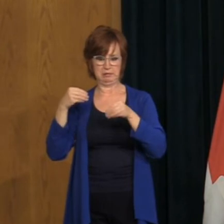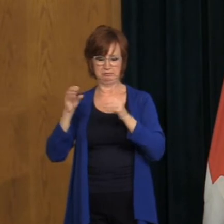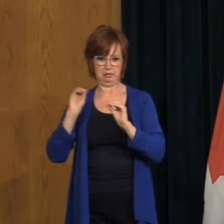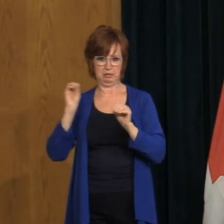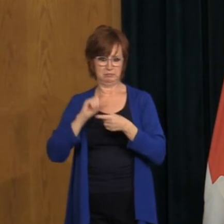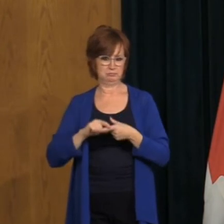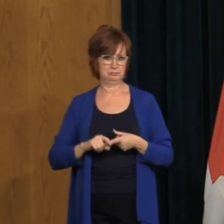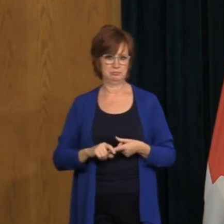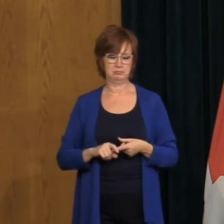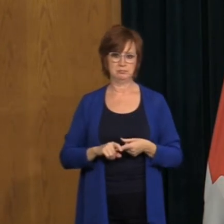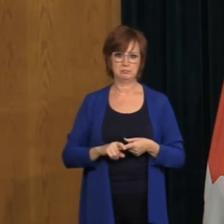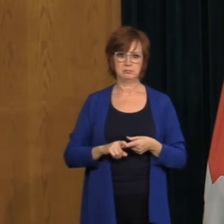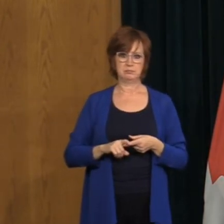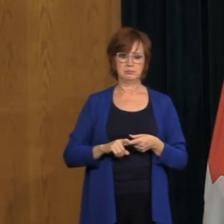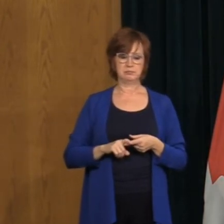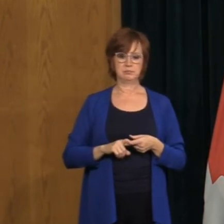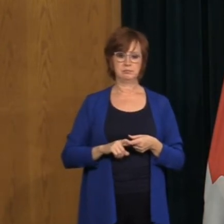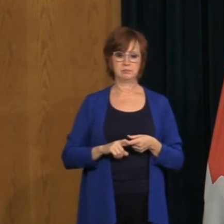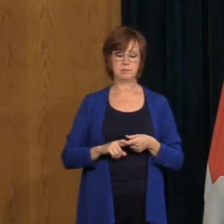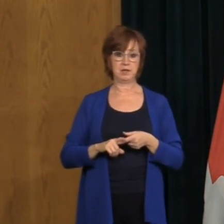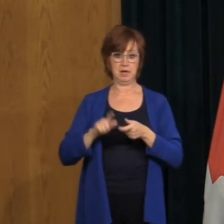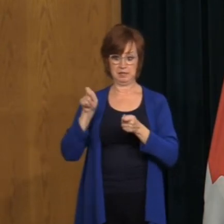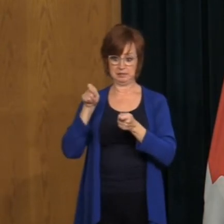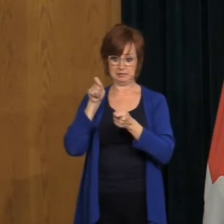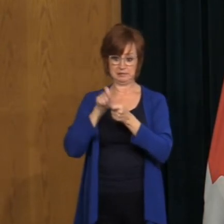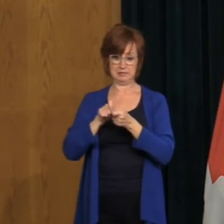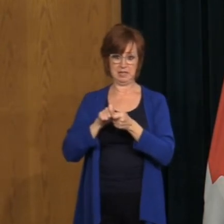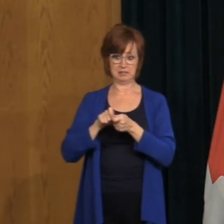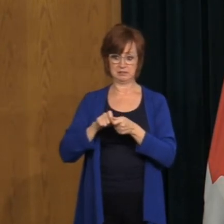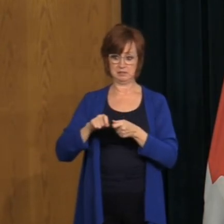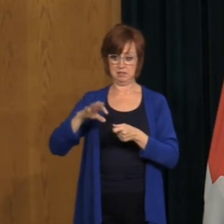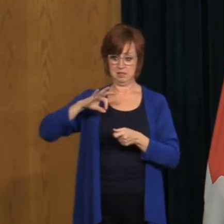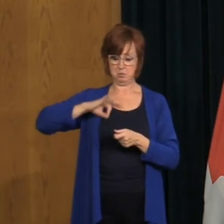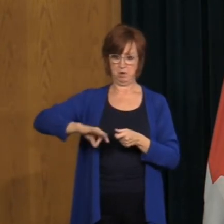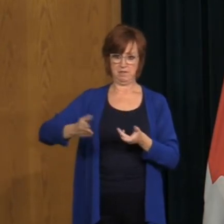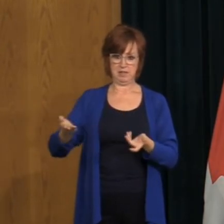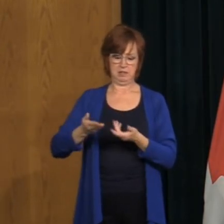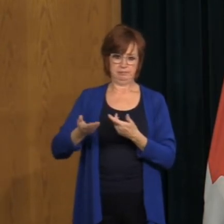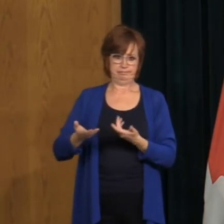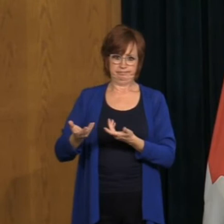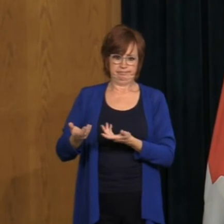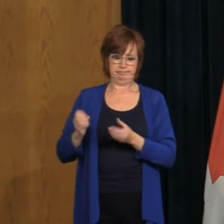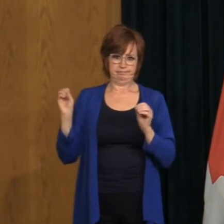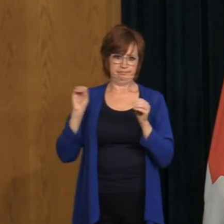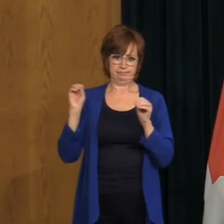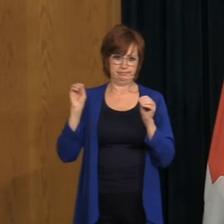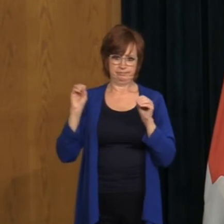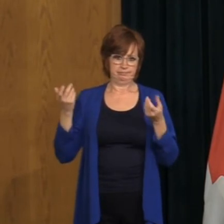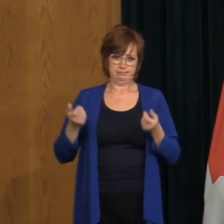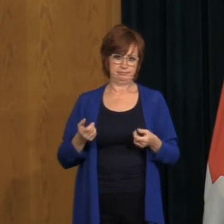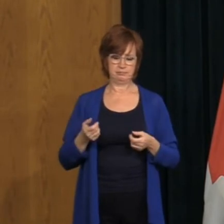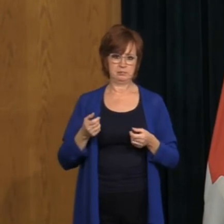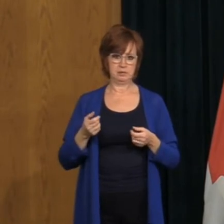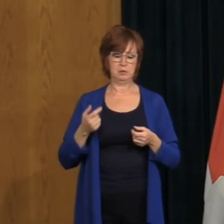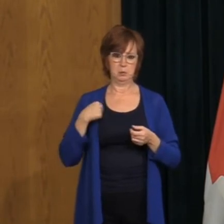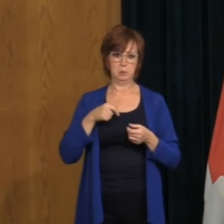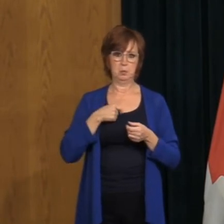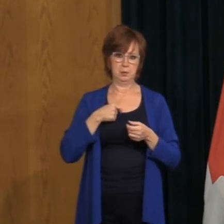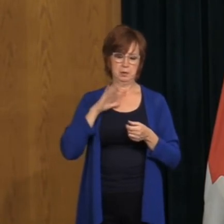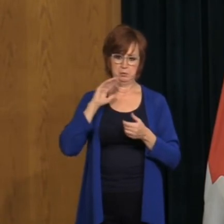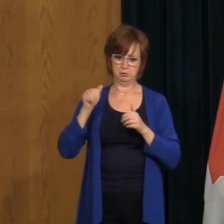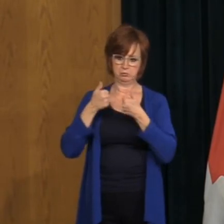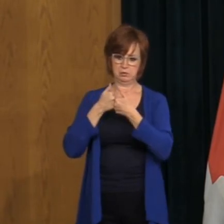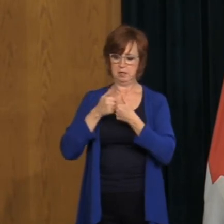exactly where that is going to be, but to actually work with our industries here in the province so that we are able to